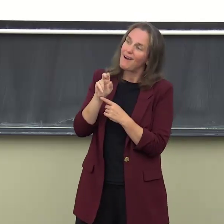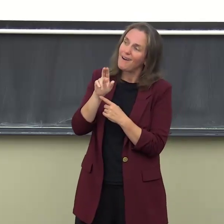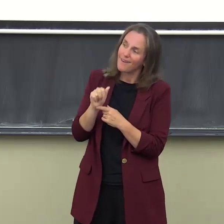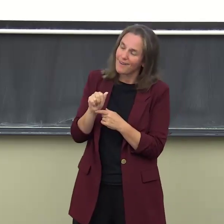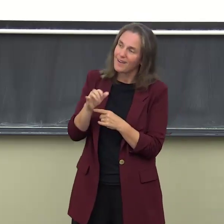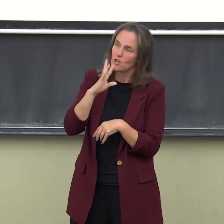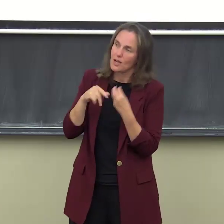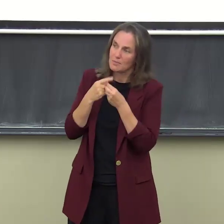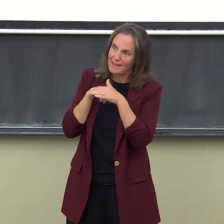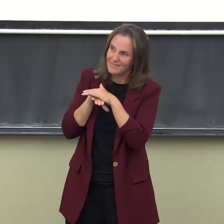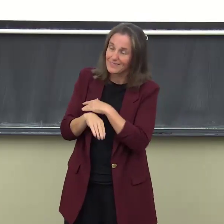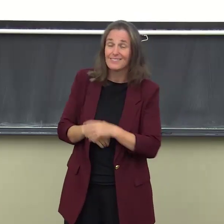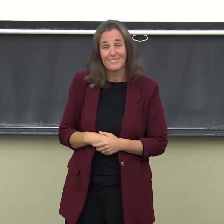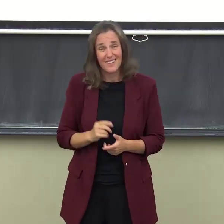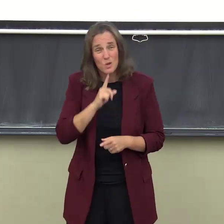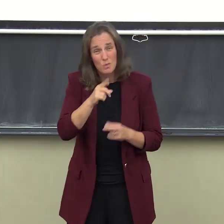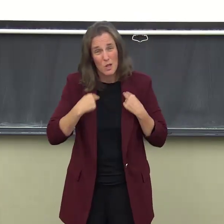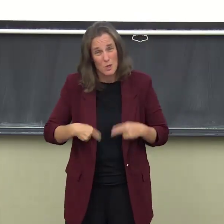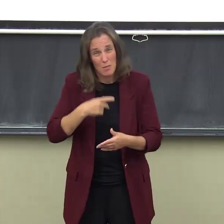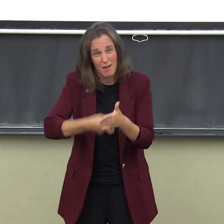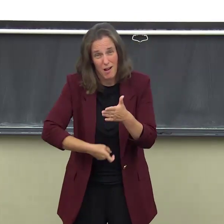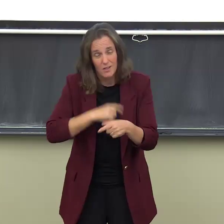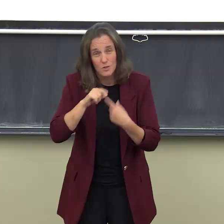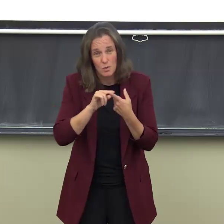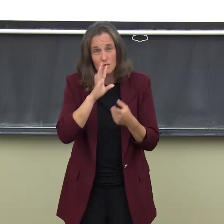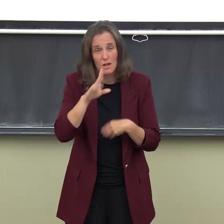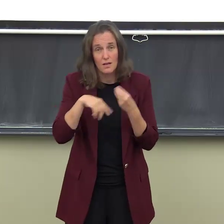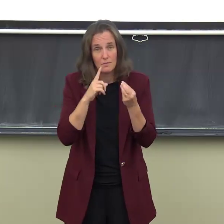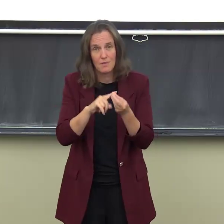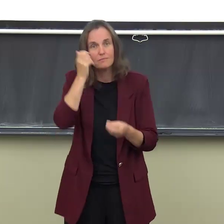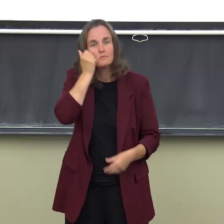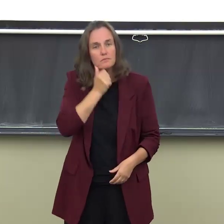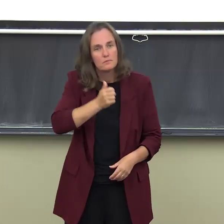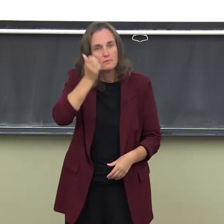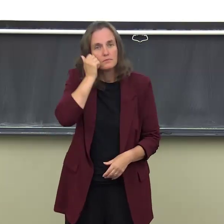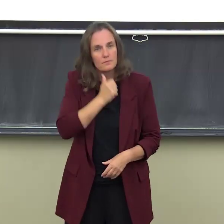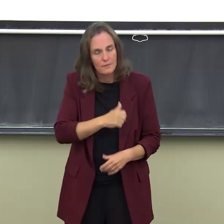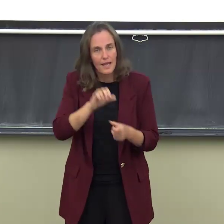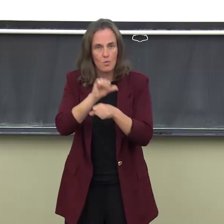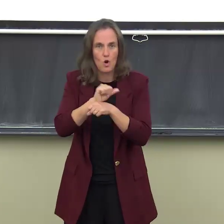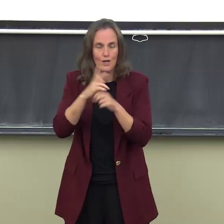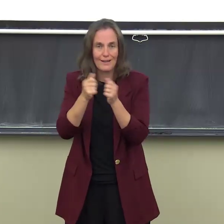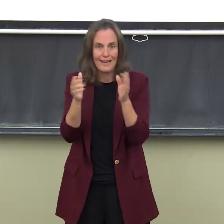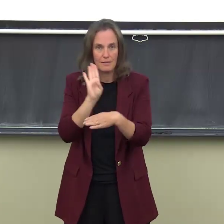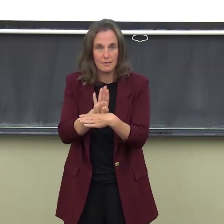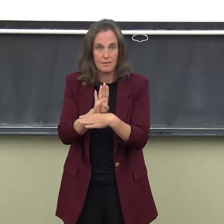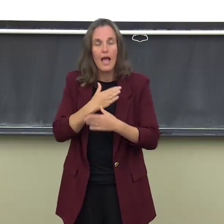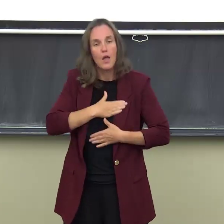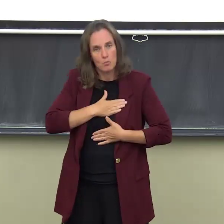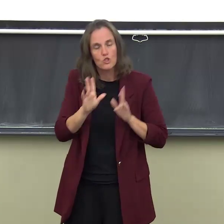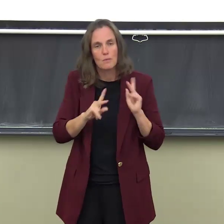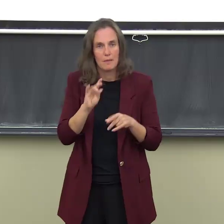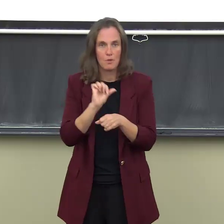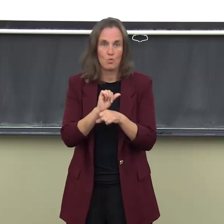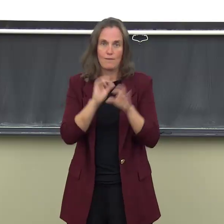that's a real human cost when we're talking about the day-to-day life of working in an organization, because I appreciate people that do fantastic